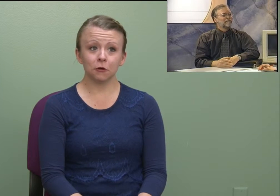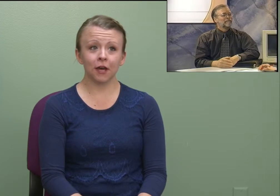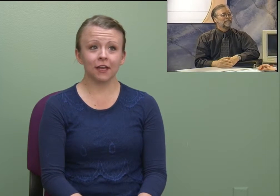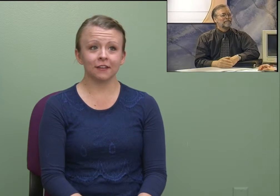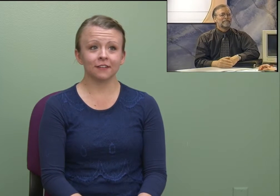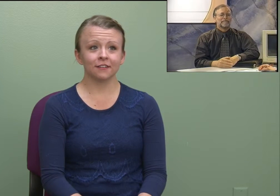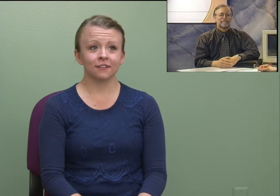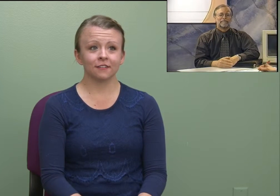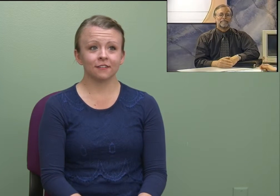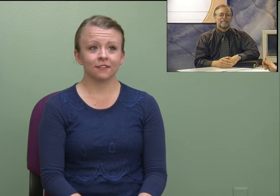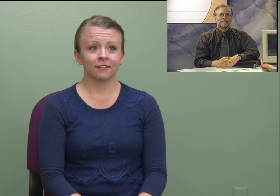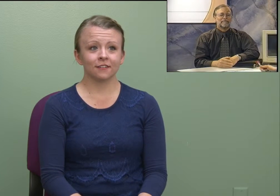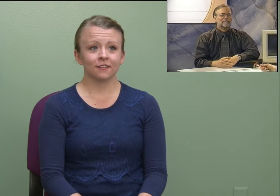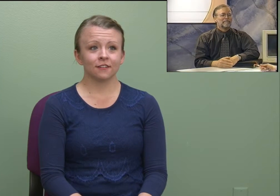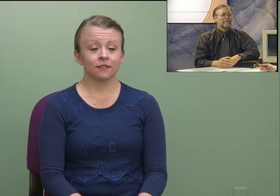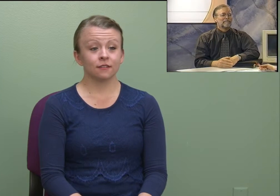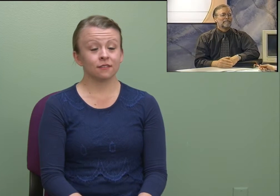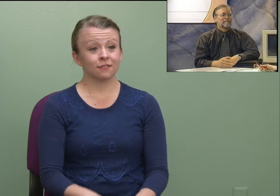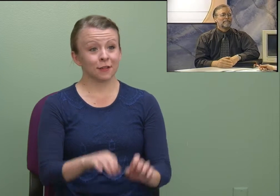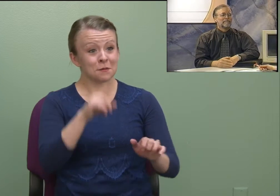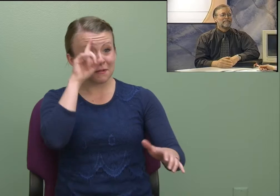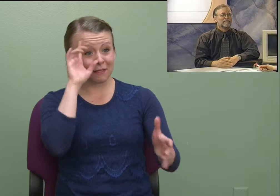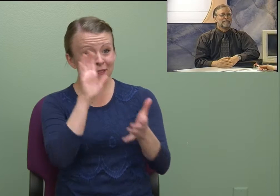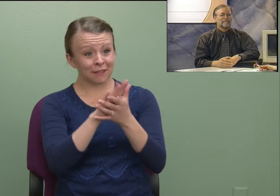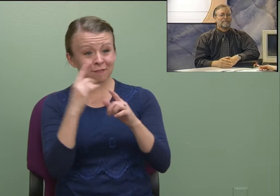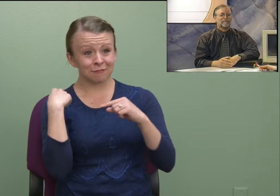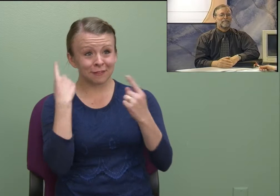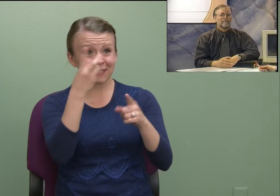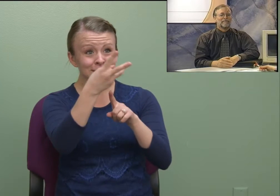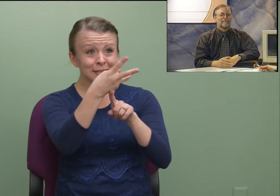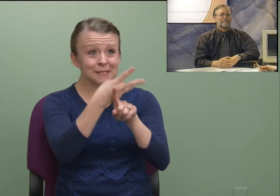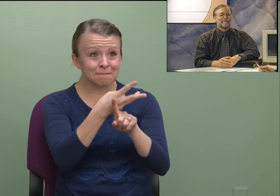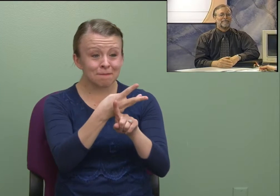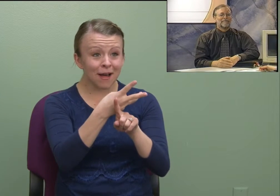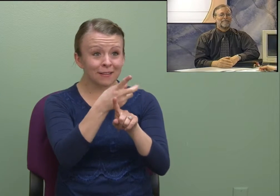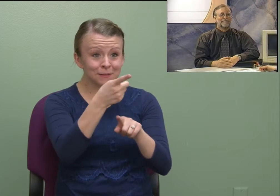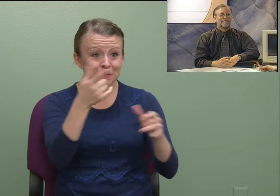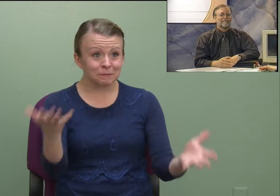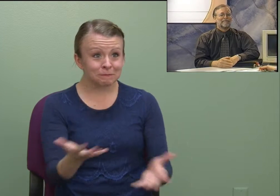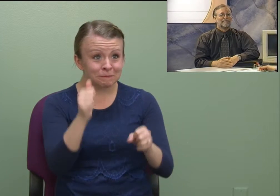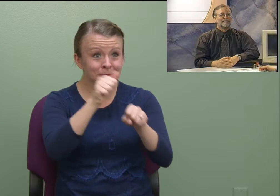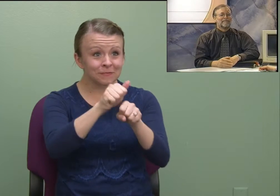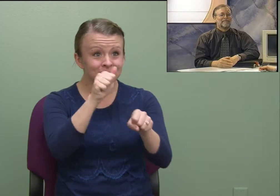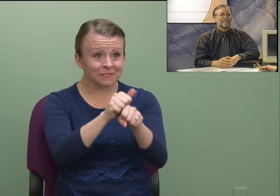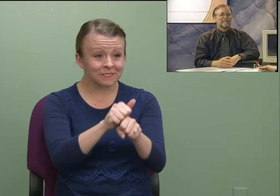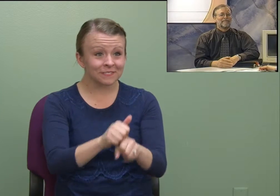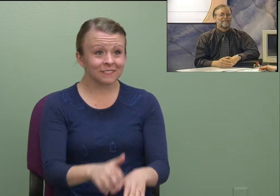I'm doing okay. Can you believe you've been doing this job for 6 months now?